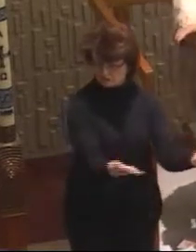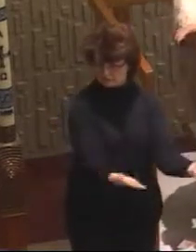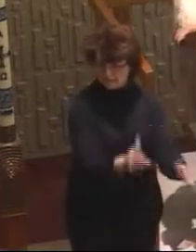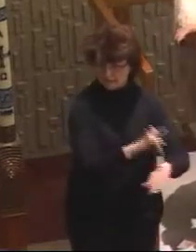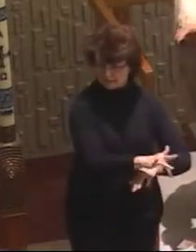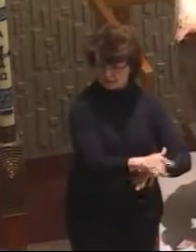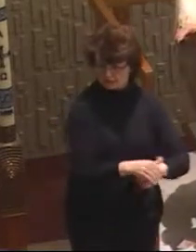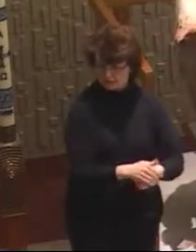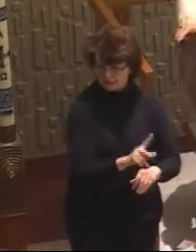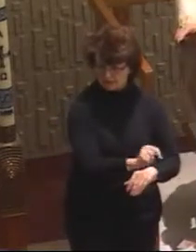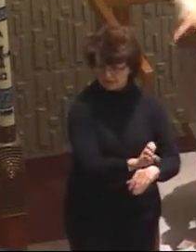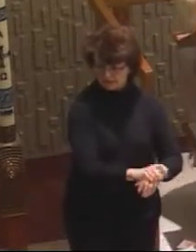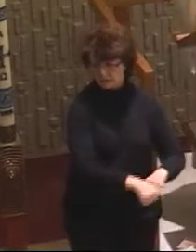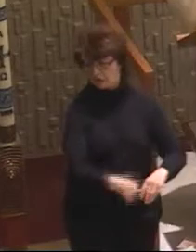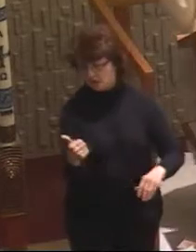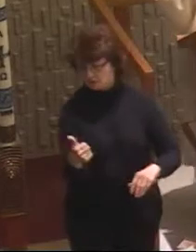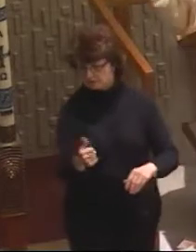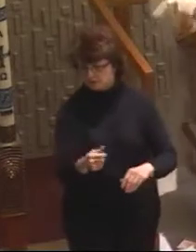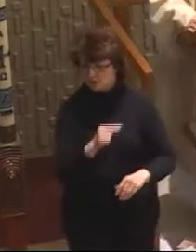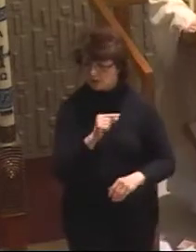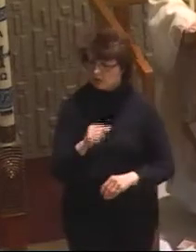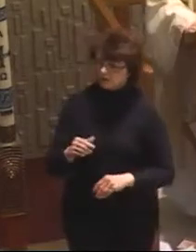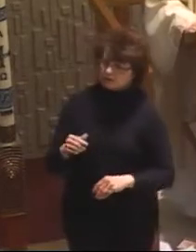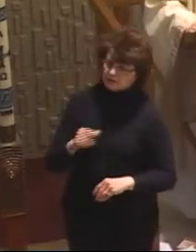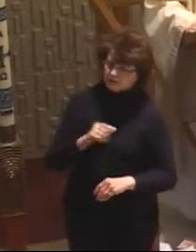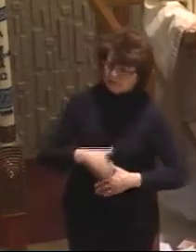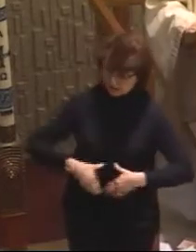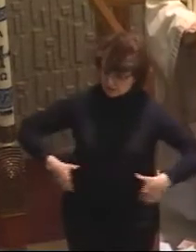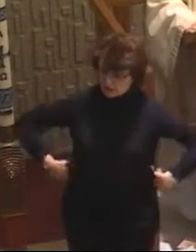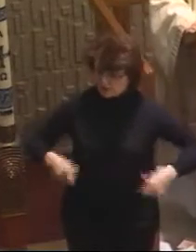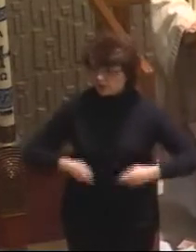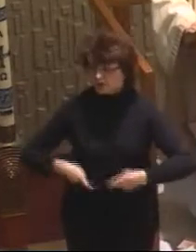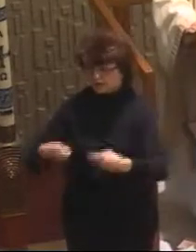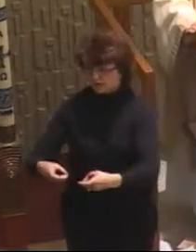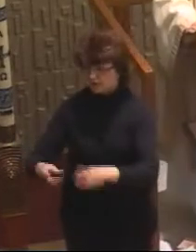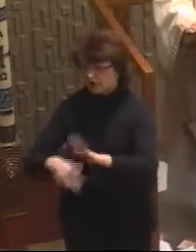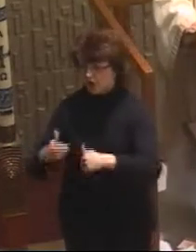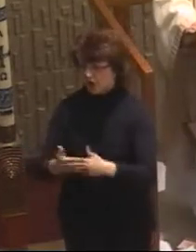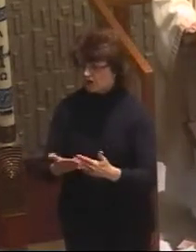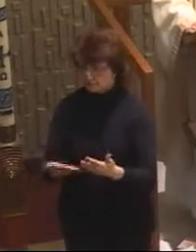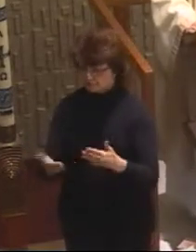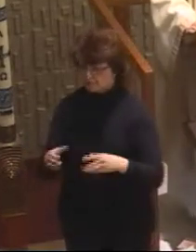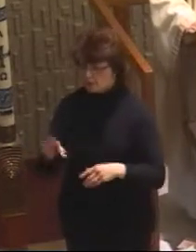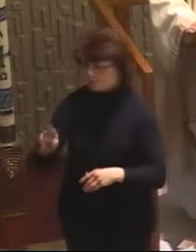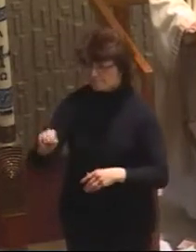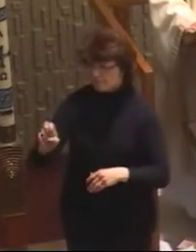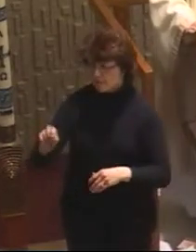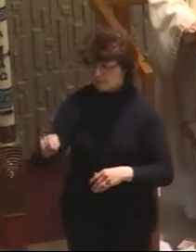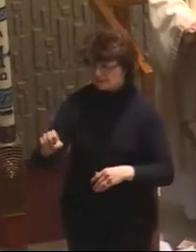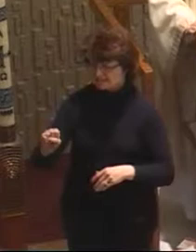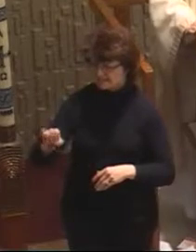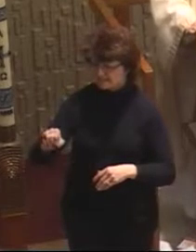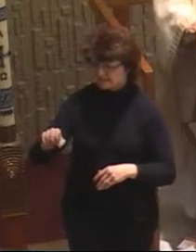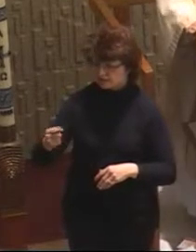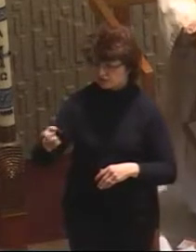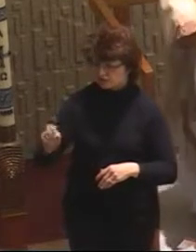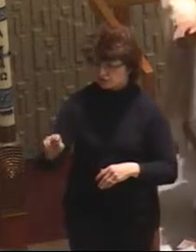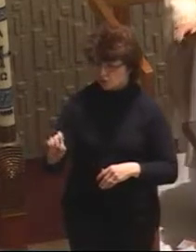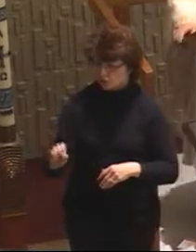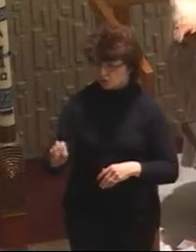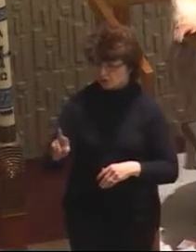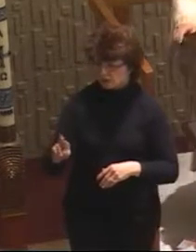gone because he had just given it away to somebody who needed it that day. He didn't ask, he just did it. And